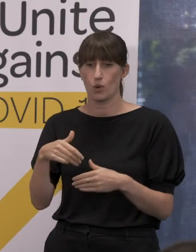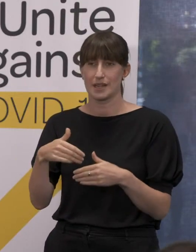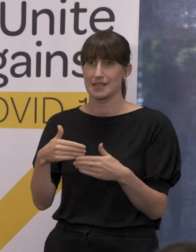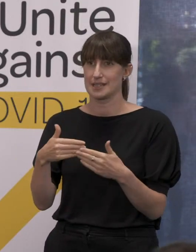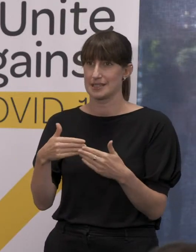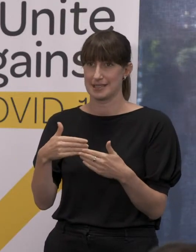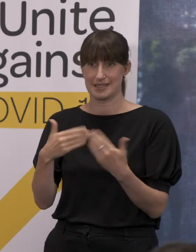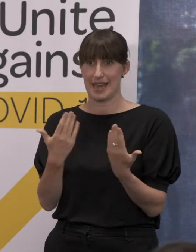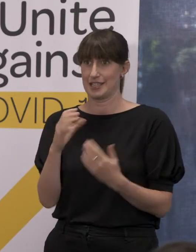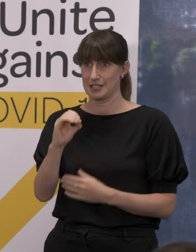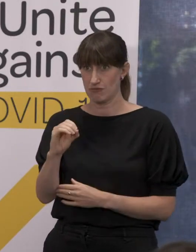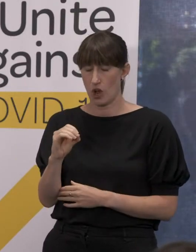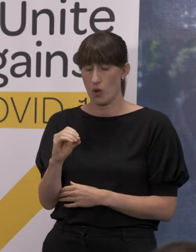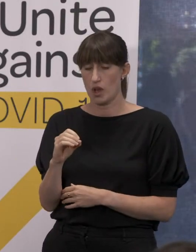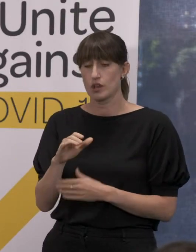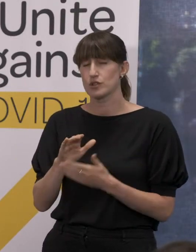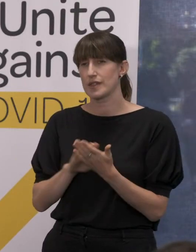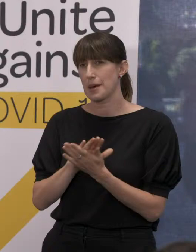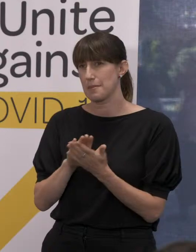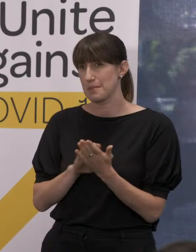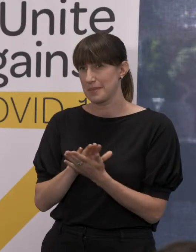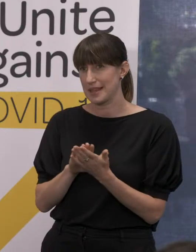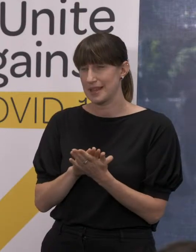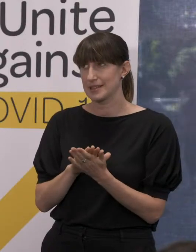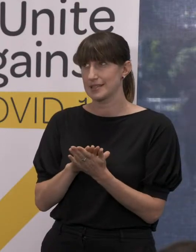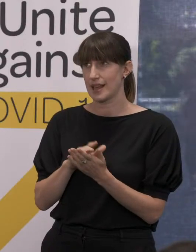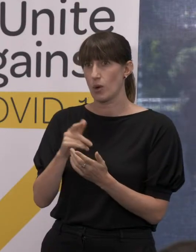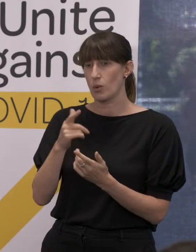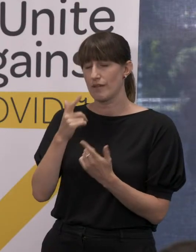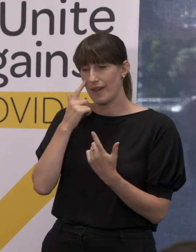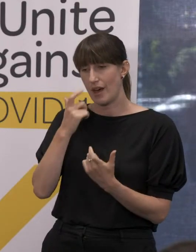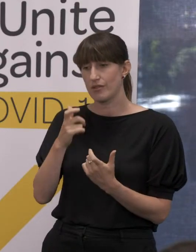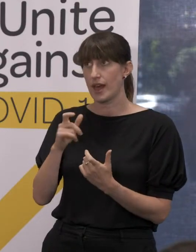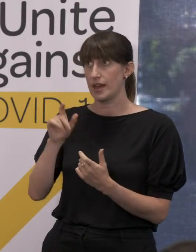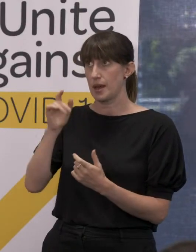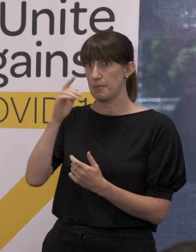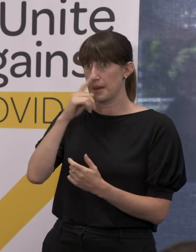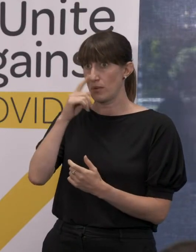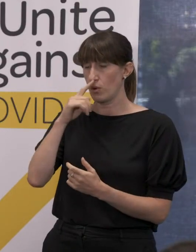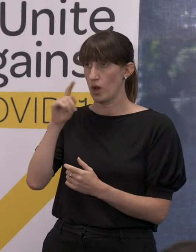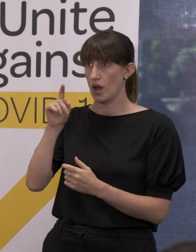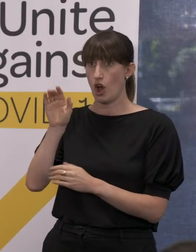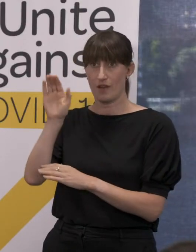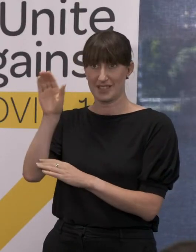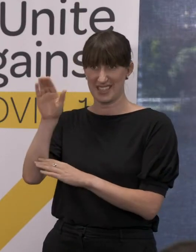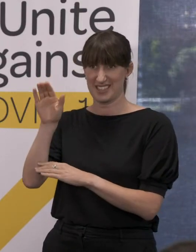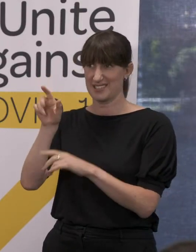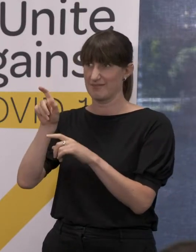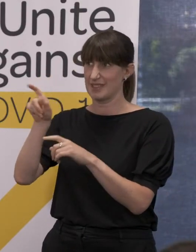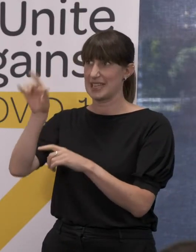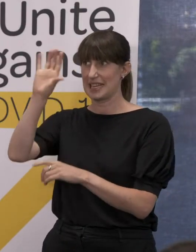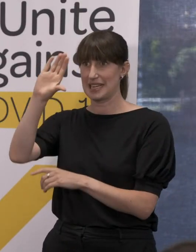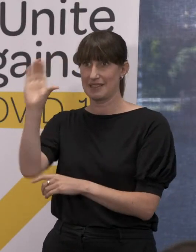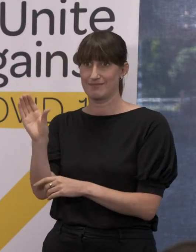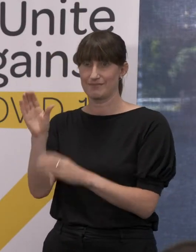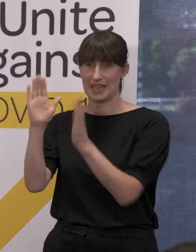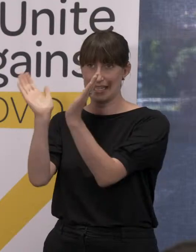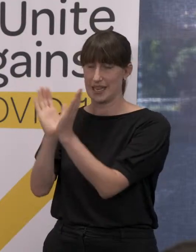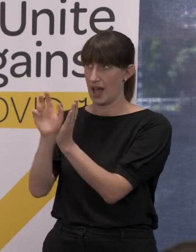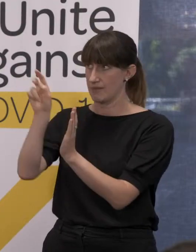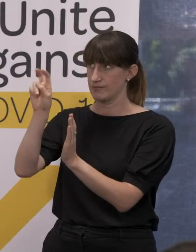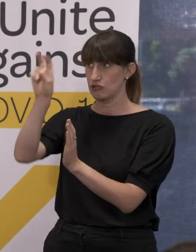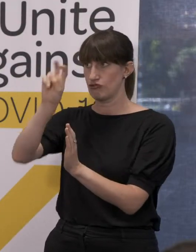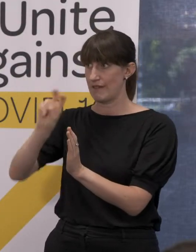becoming infected during their journey within India to the 2 ports of from where they